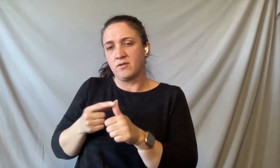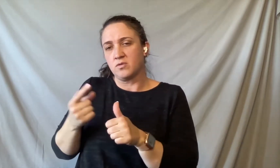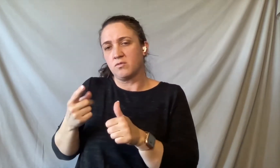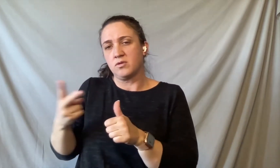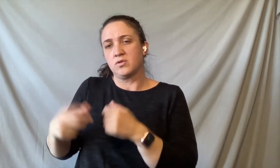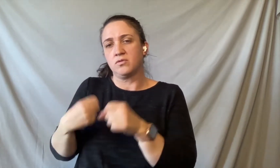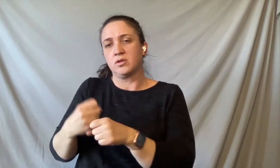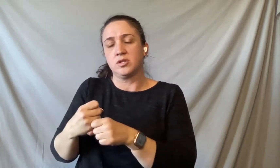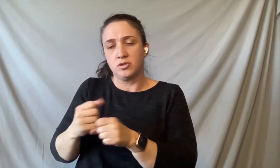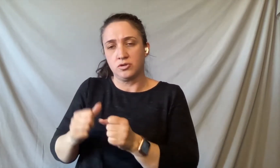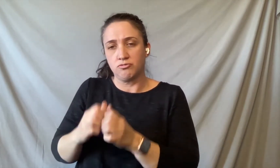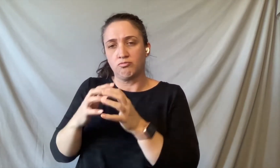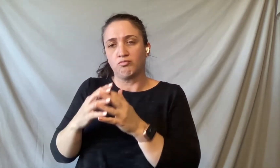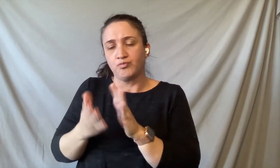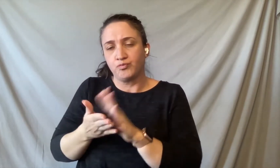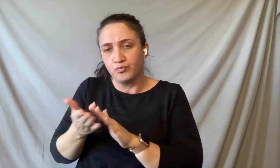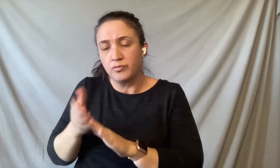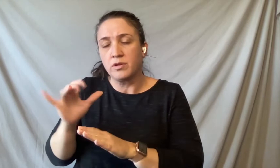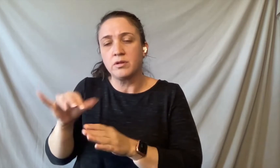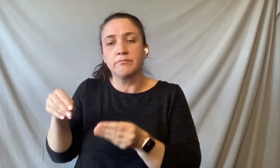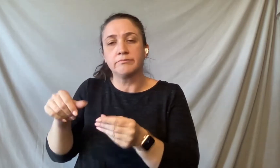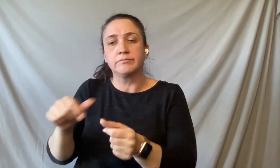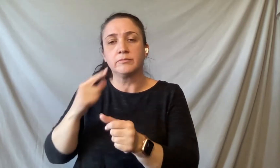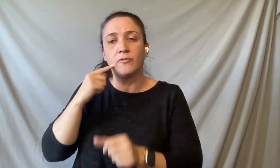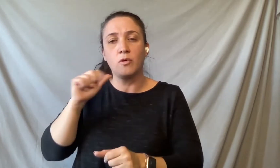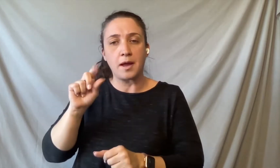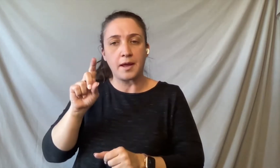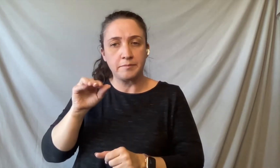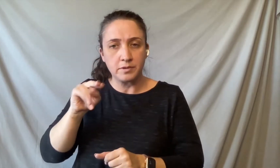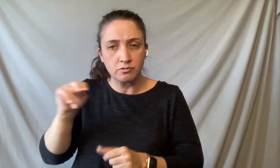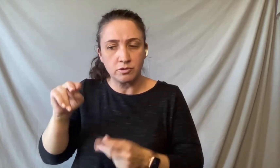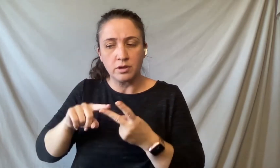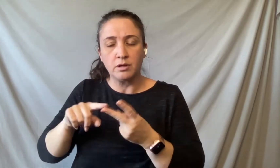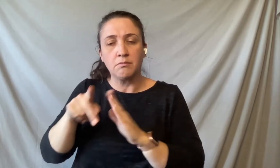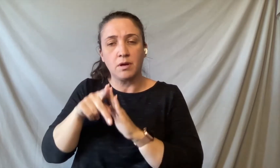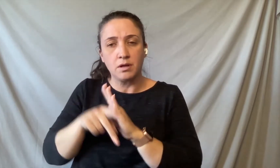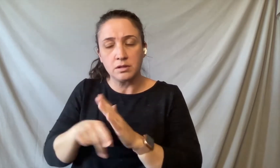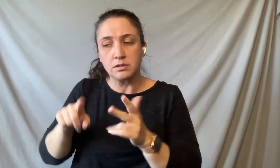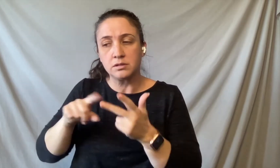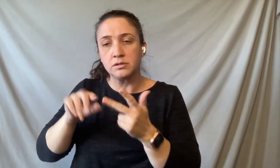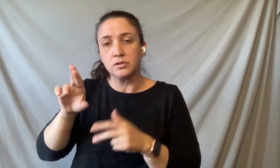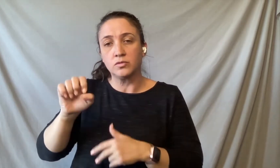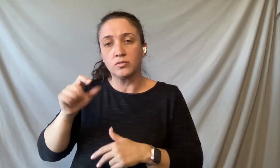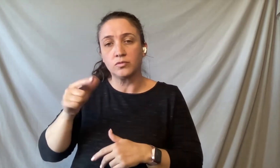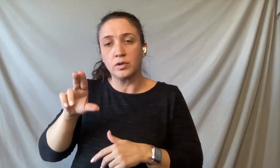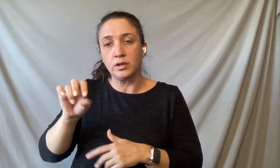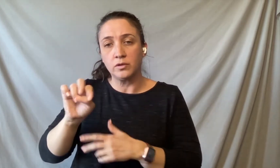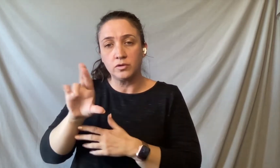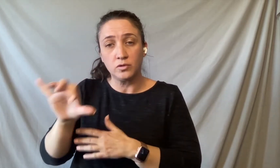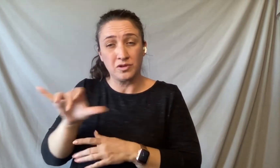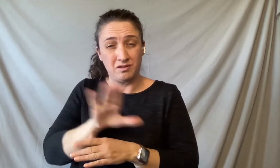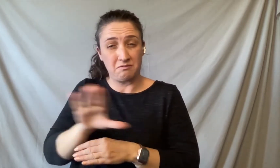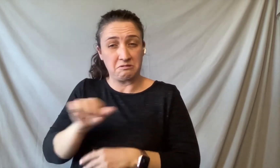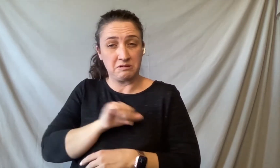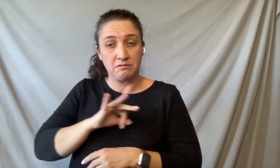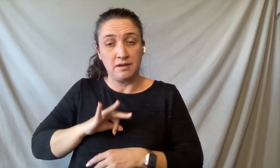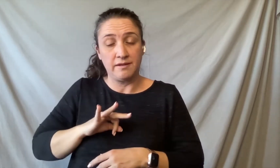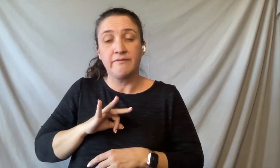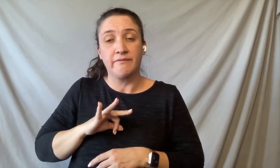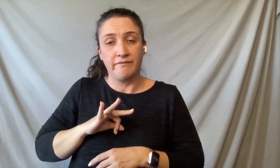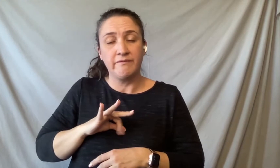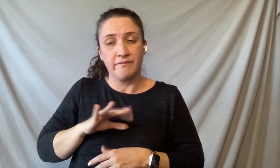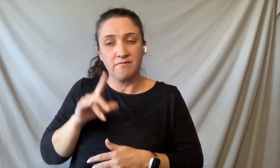the administrative and policy and regulatory staff that would be required on a